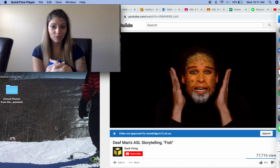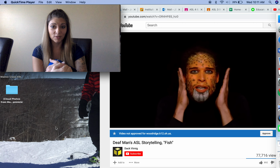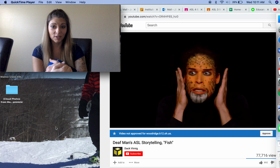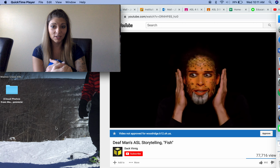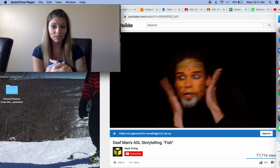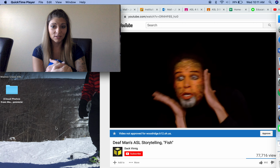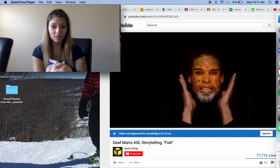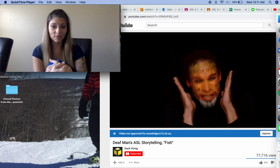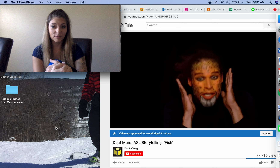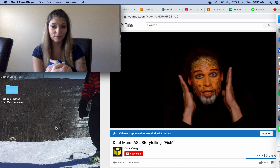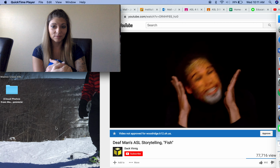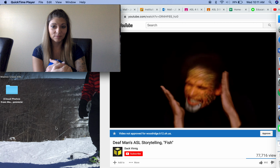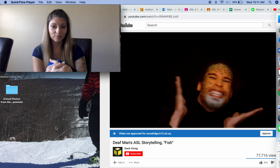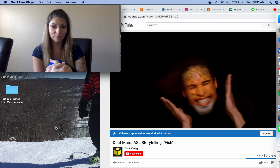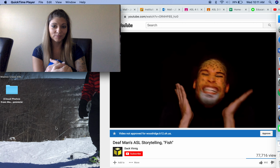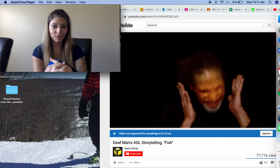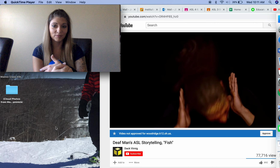It's certain things.